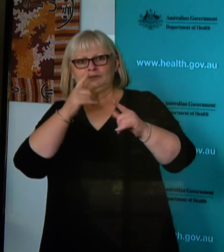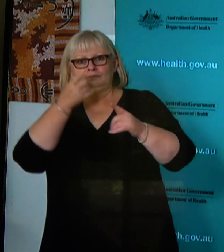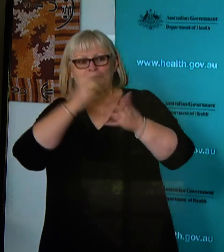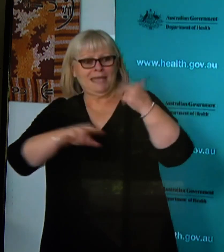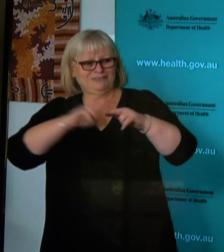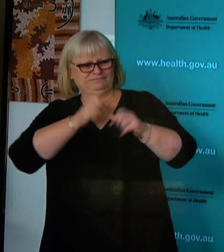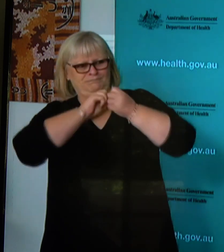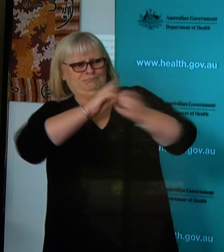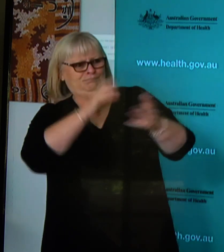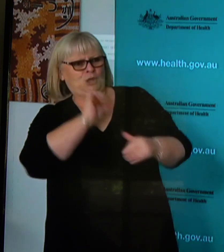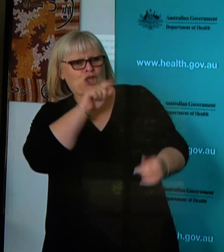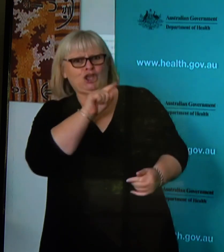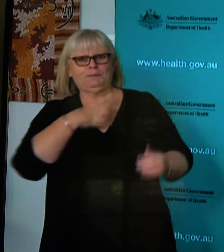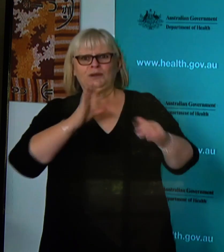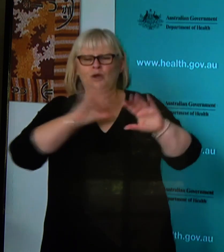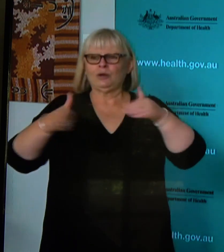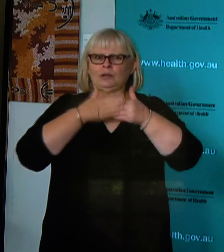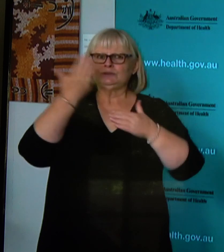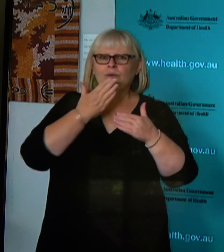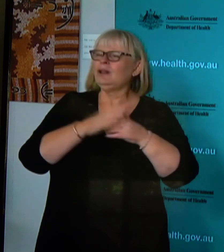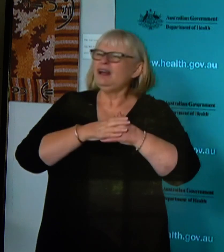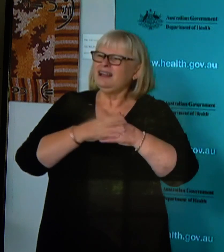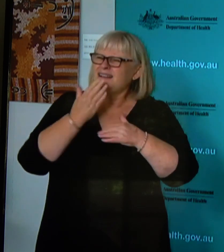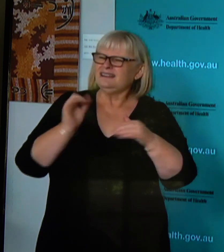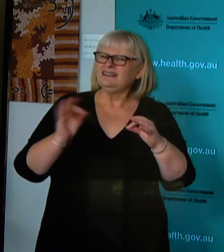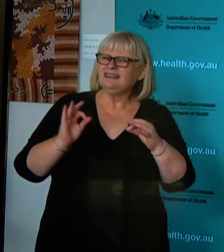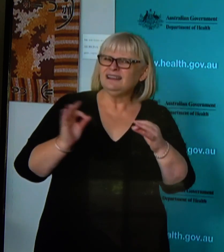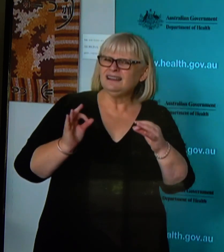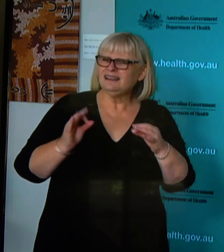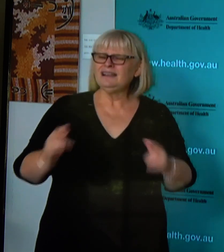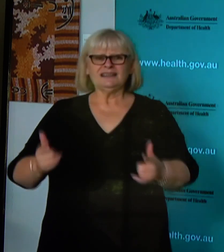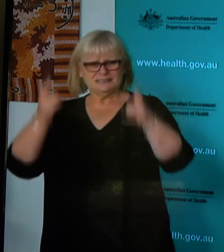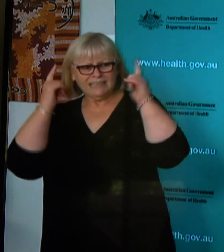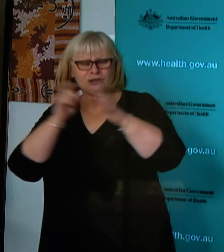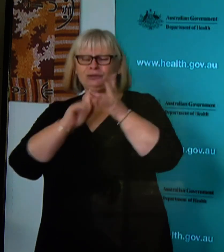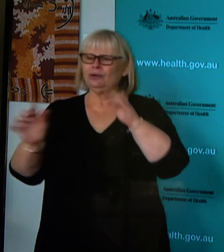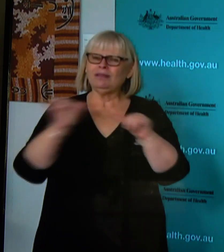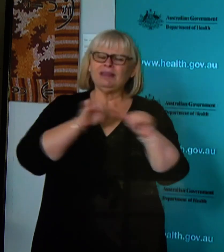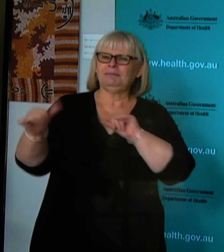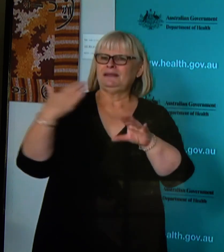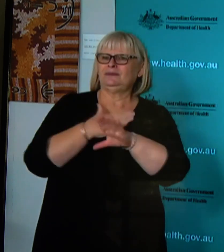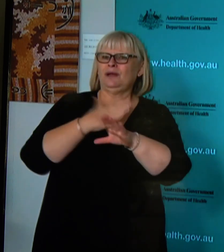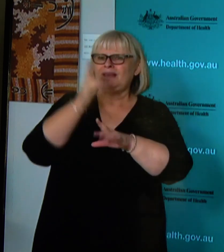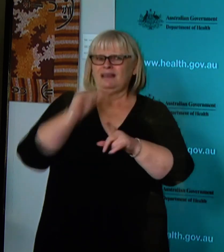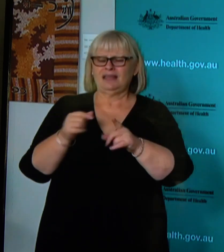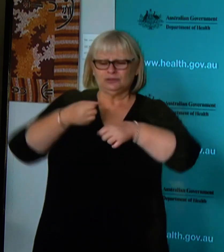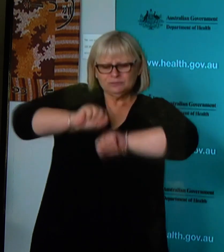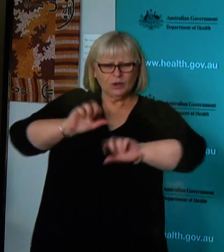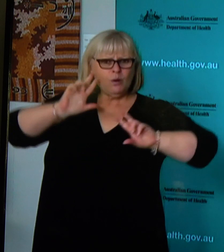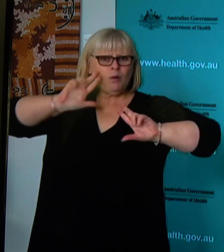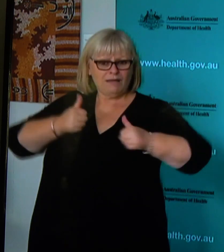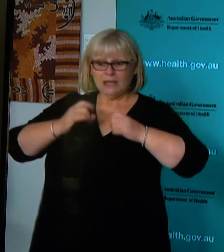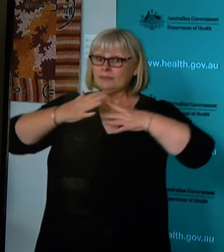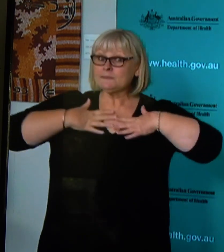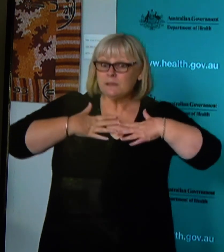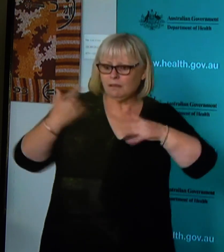by parents. We're all in this together. Teachers are doing their very best to protect